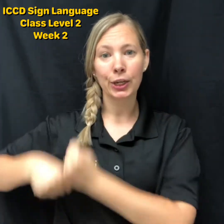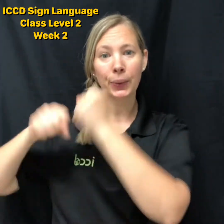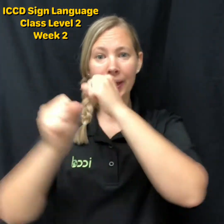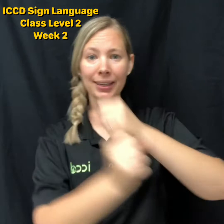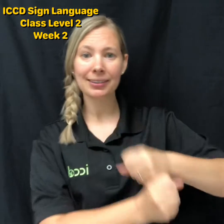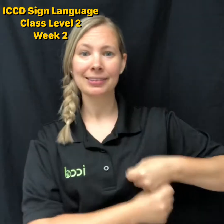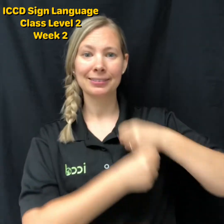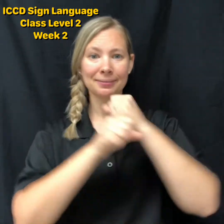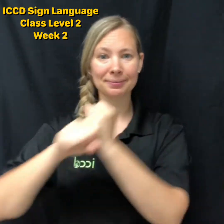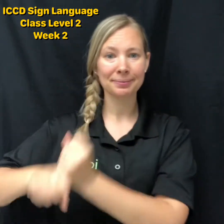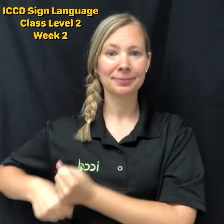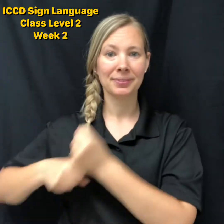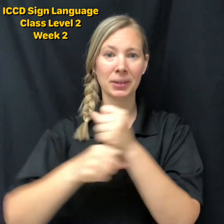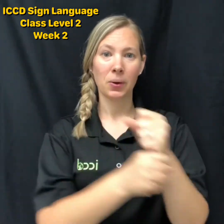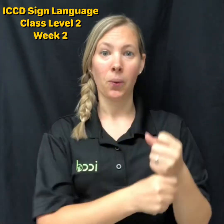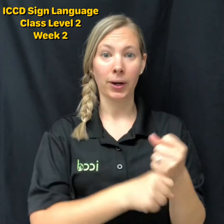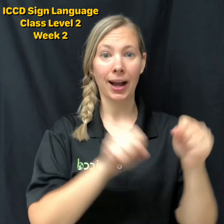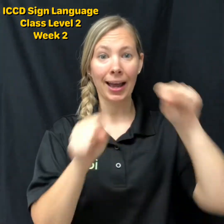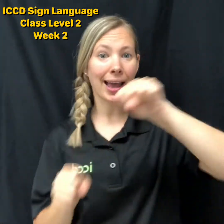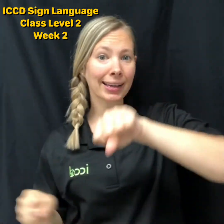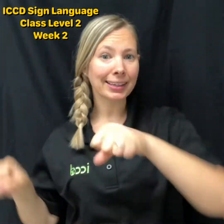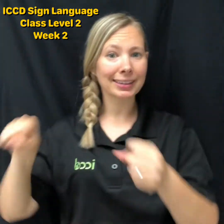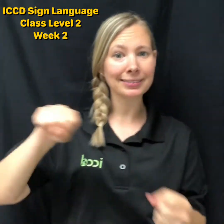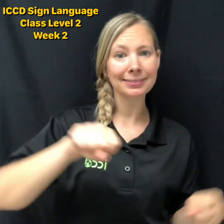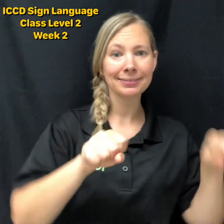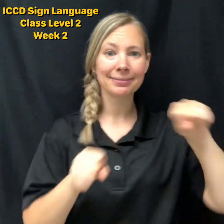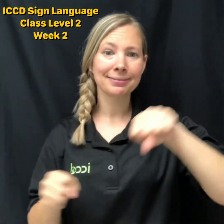canoeing, or kayaking,